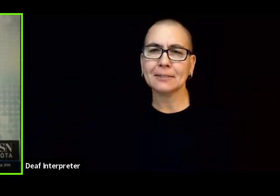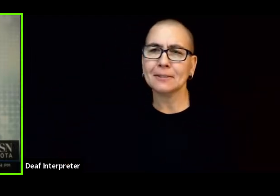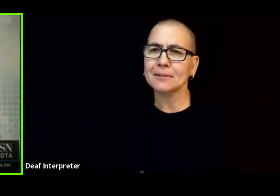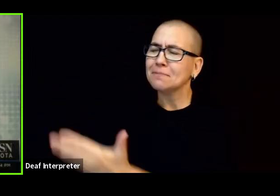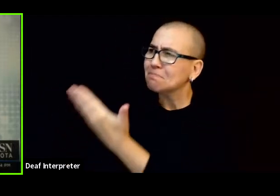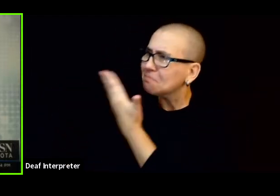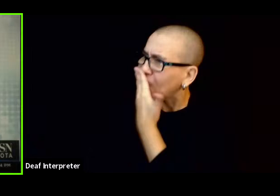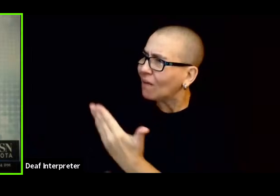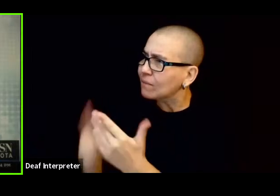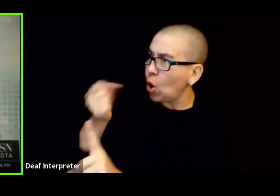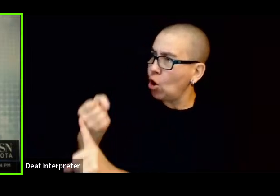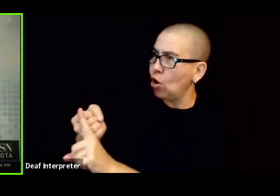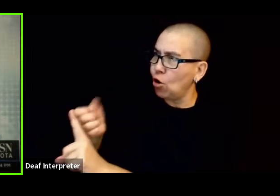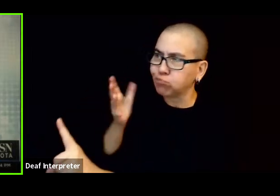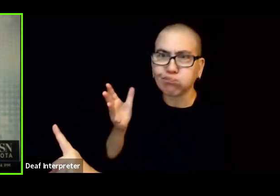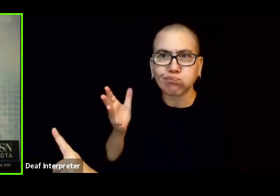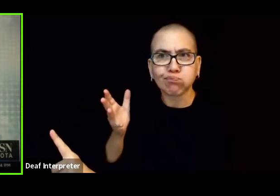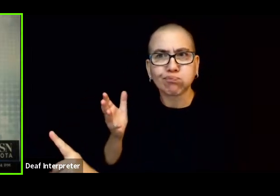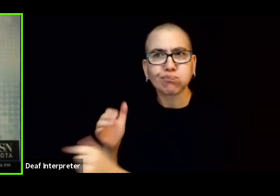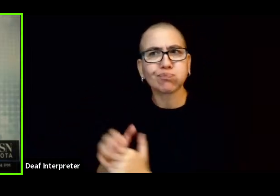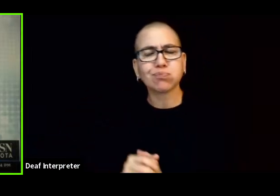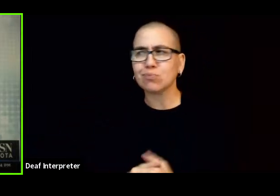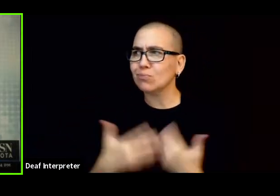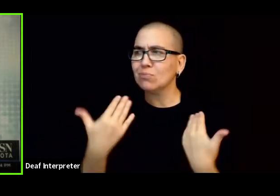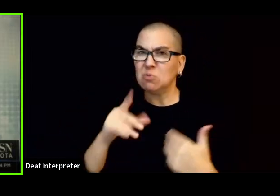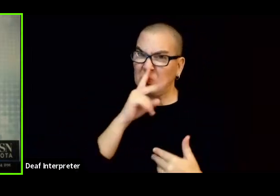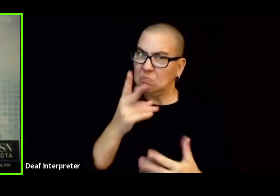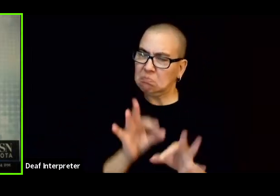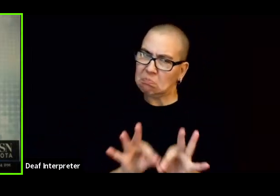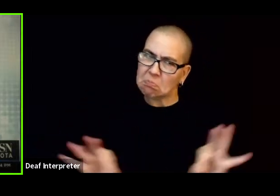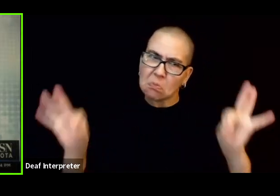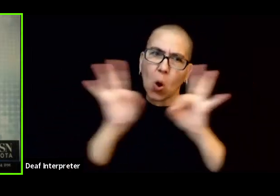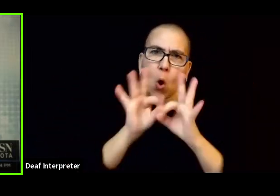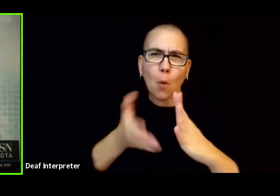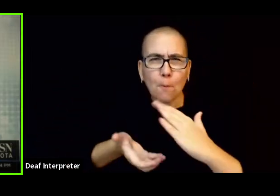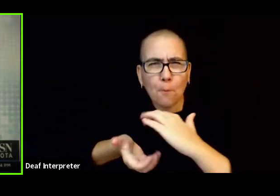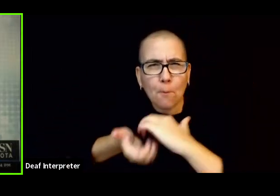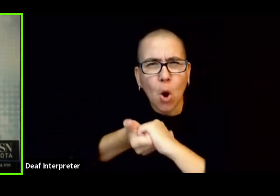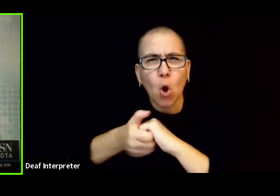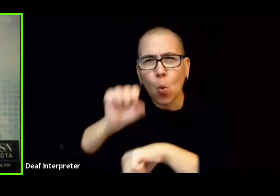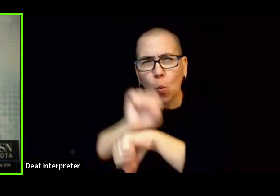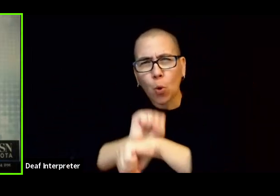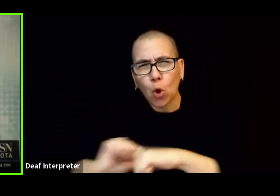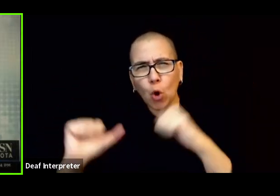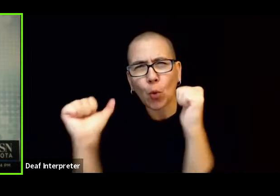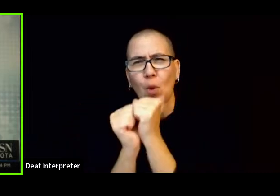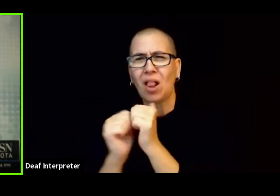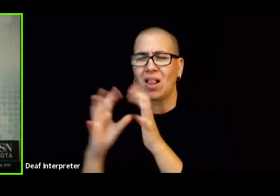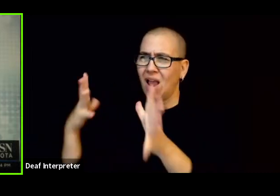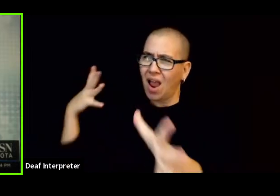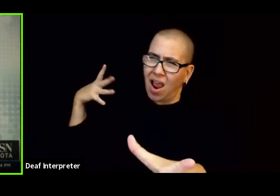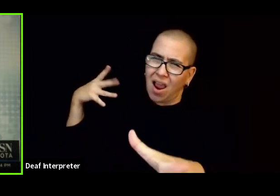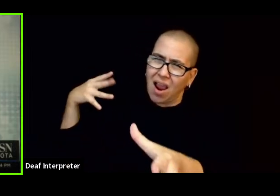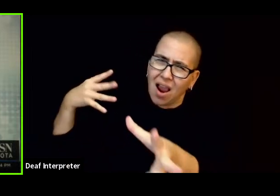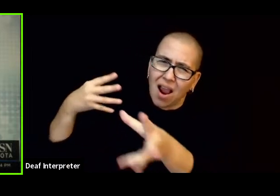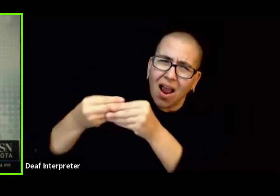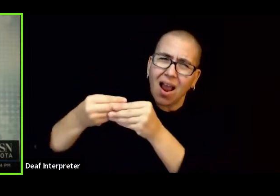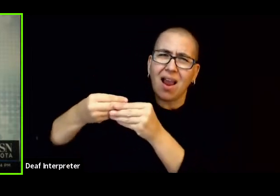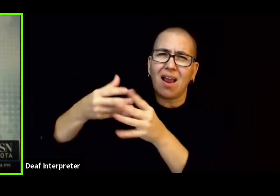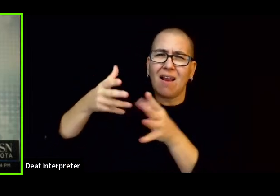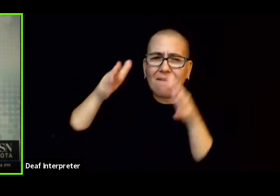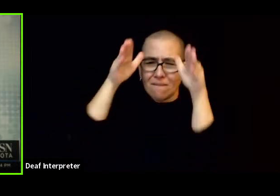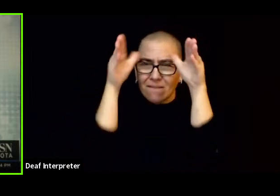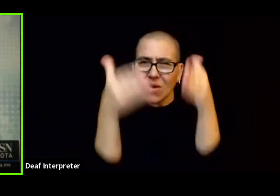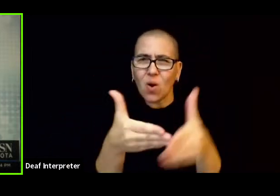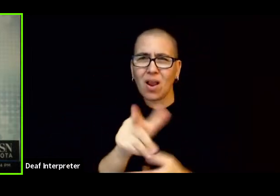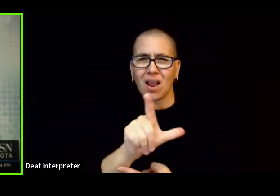of Health for the strong partnerships and the great work that has gone on over the last few months to protect long-term care residents and workers. But as we've